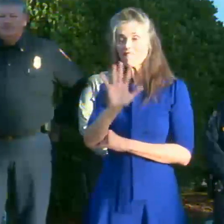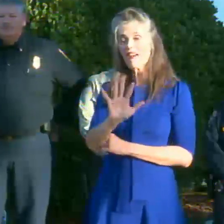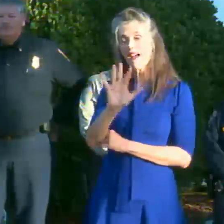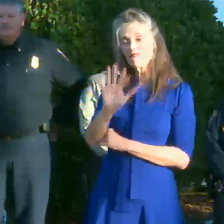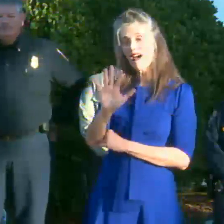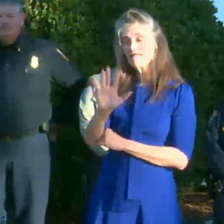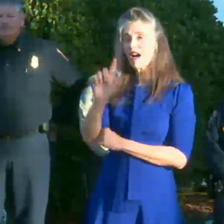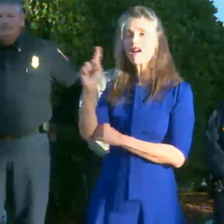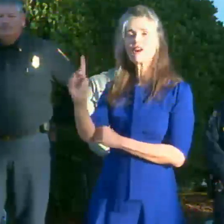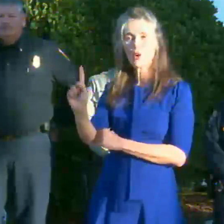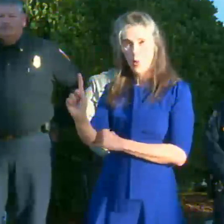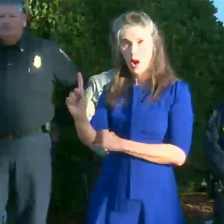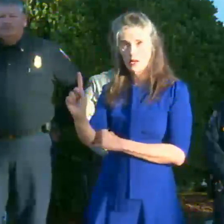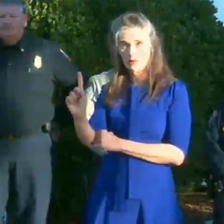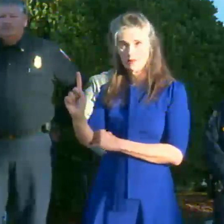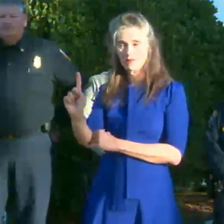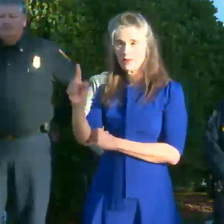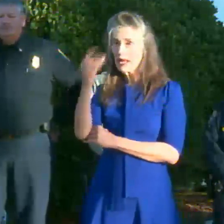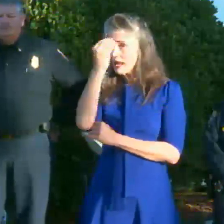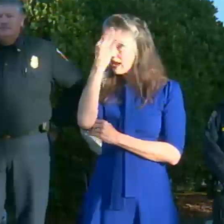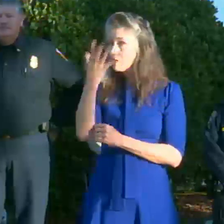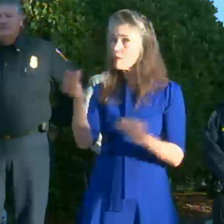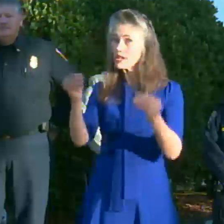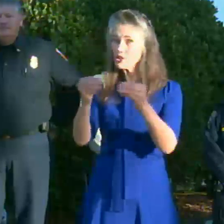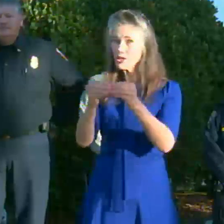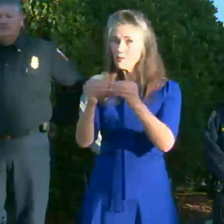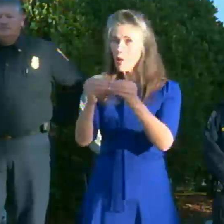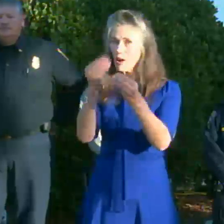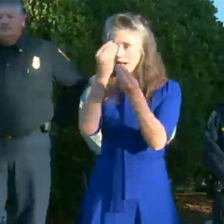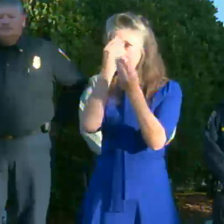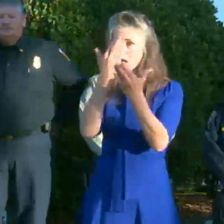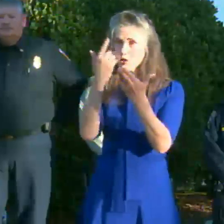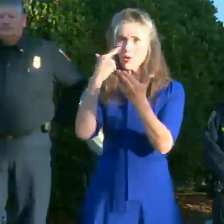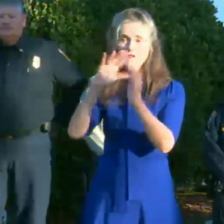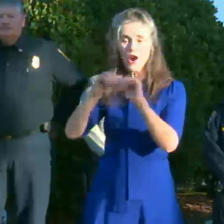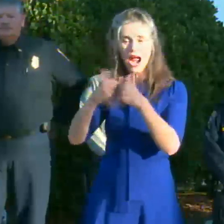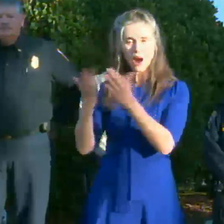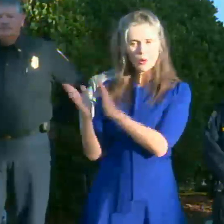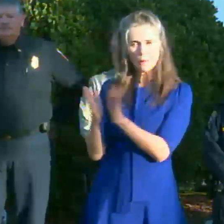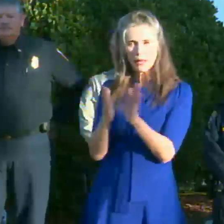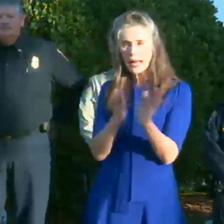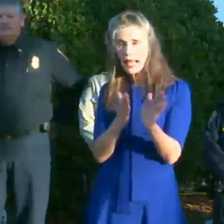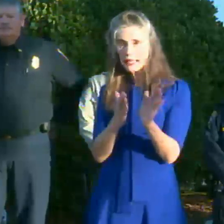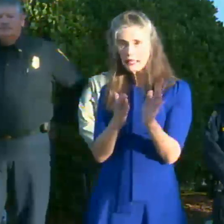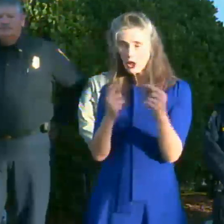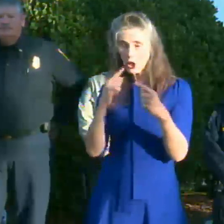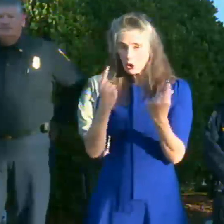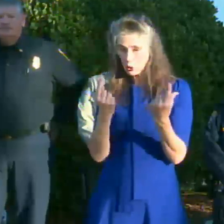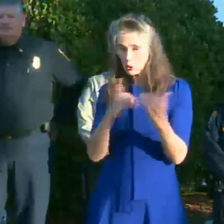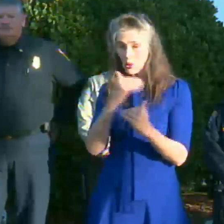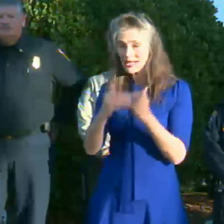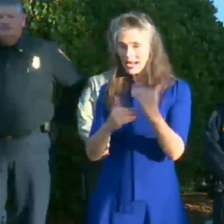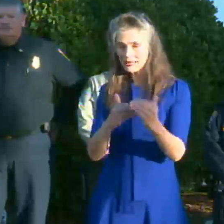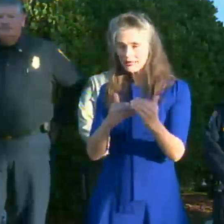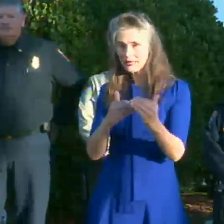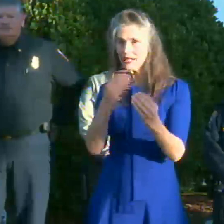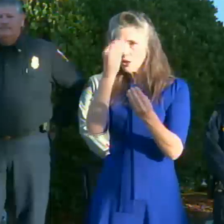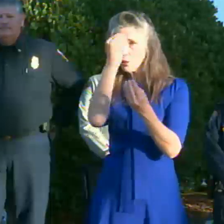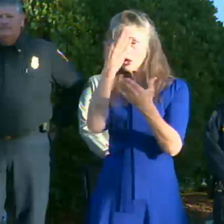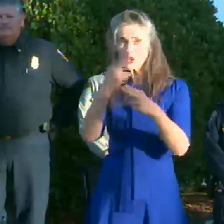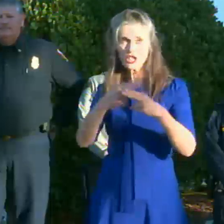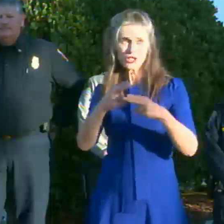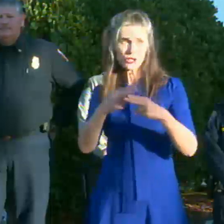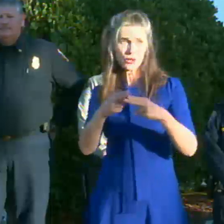833-688-5551. More information will be coming on the planning efforts underway and will be shared soon.